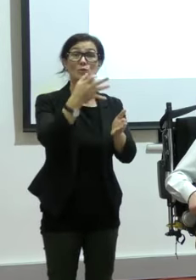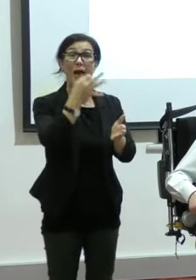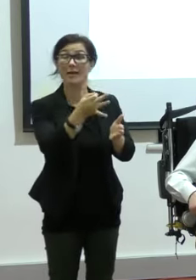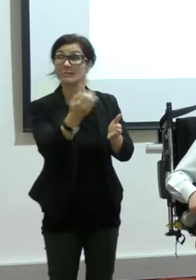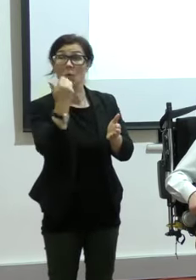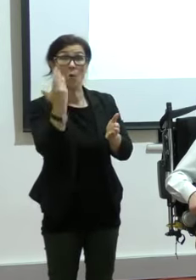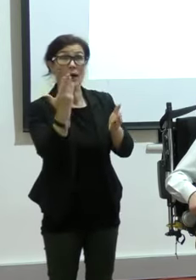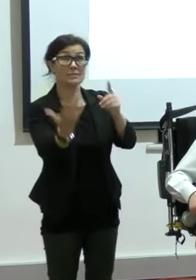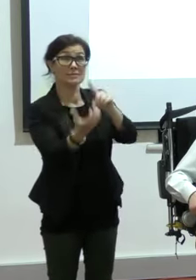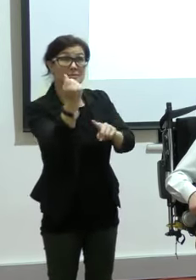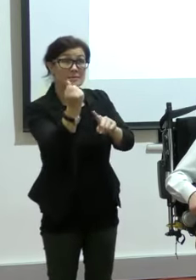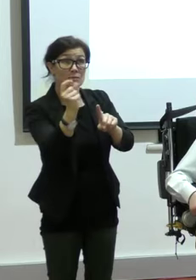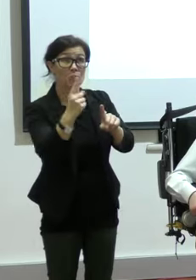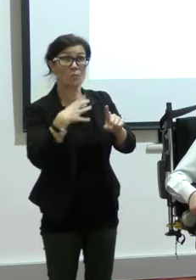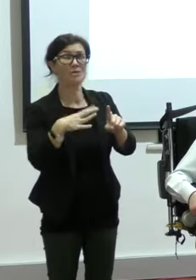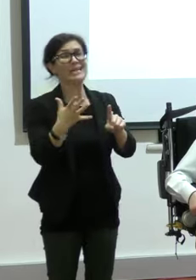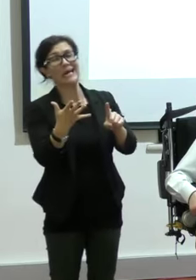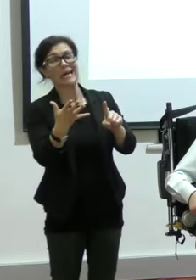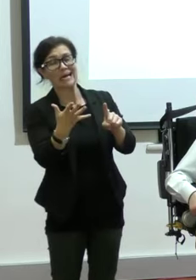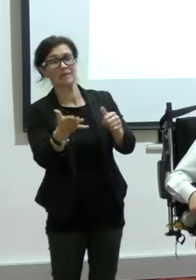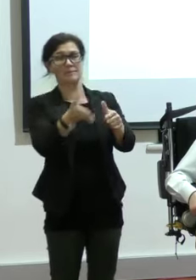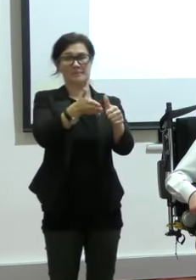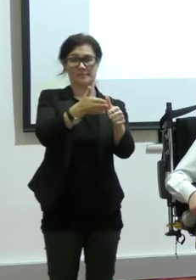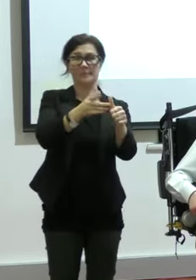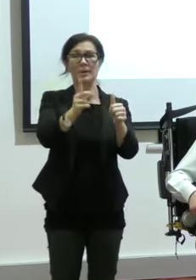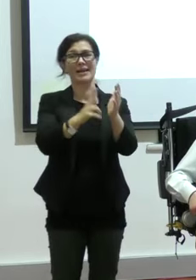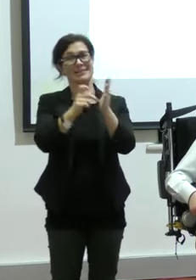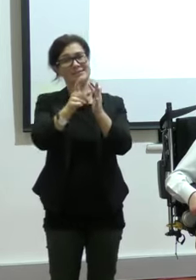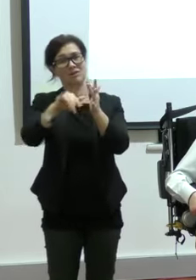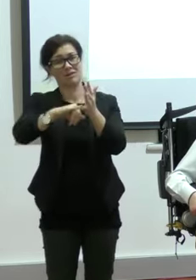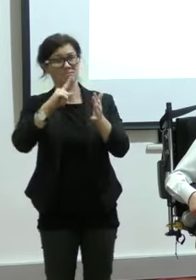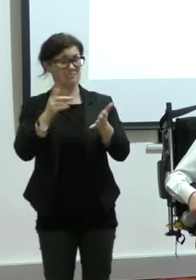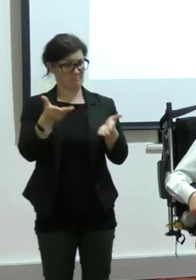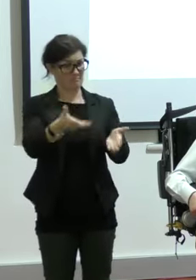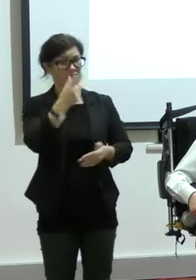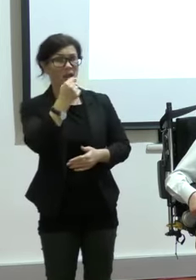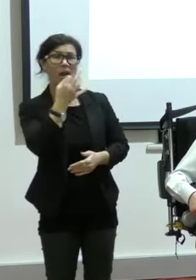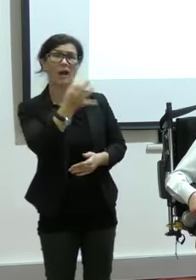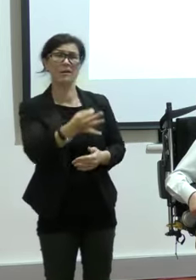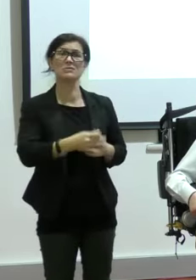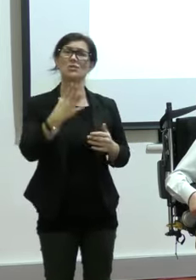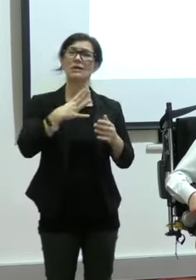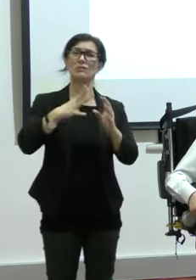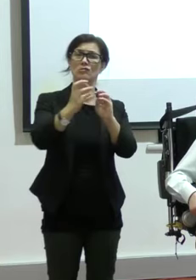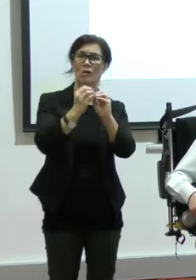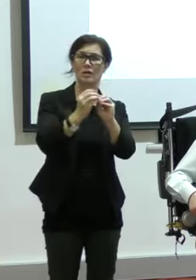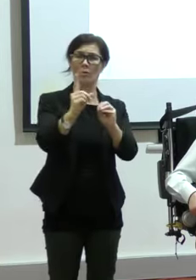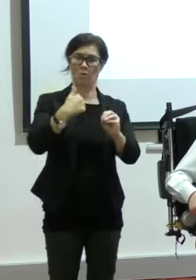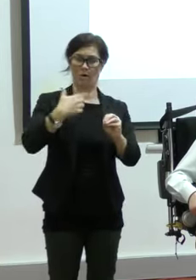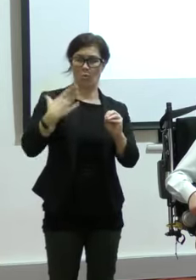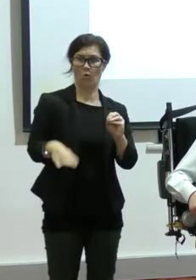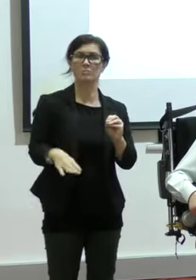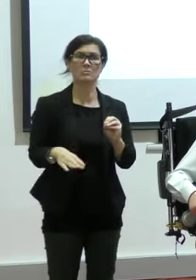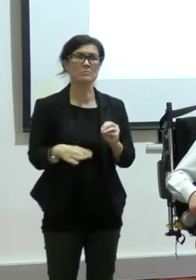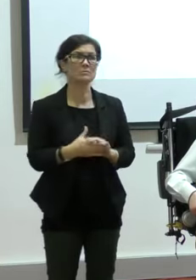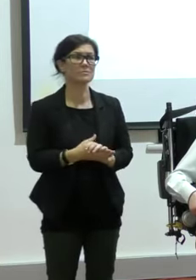But if you're self-managing, you have to do this yourself. You have to actually negotiate with what you want. And as I'm sure